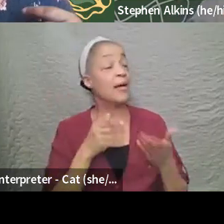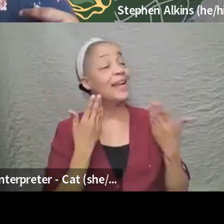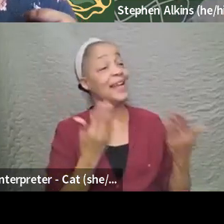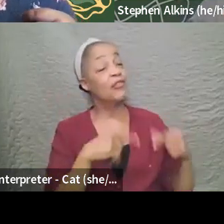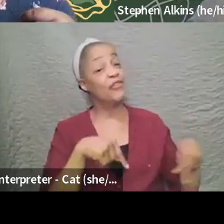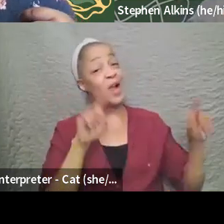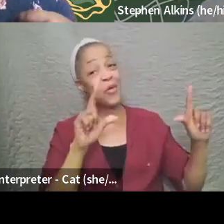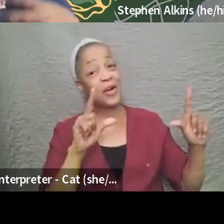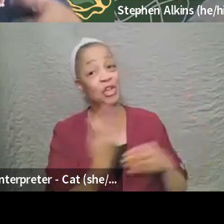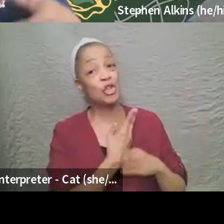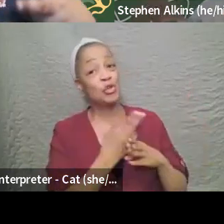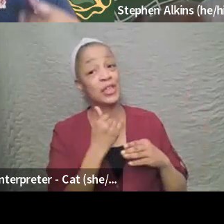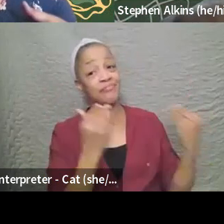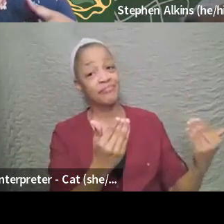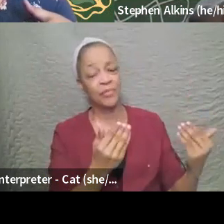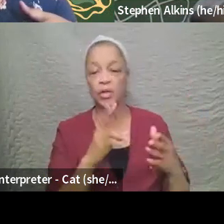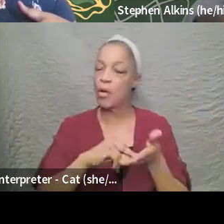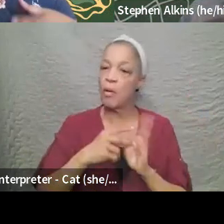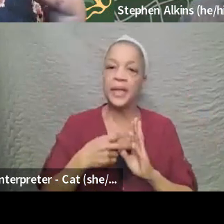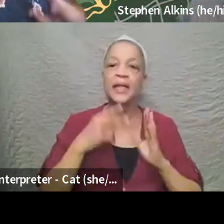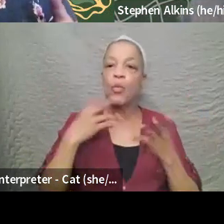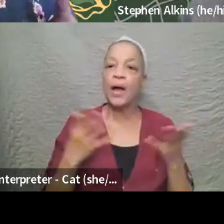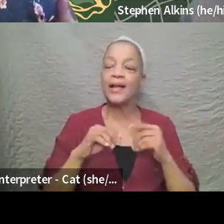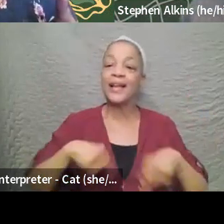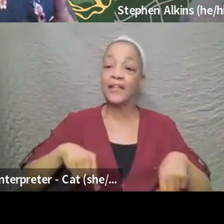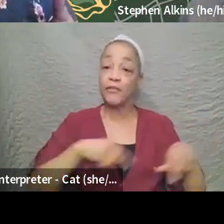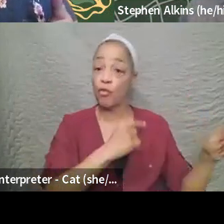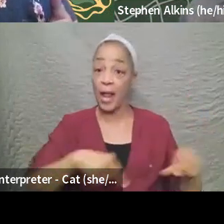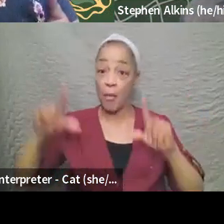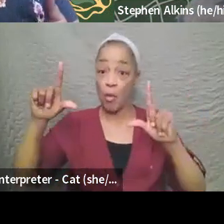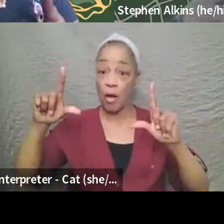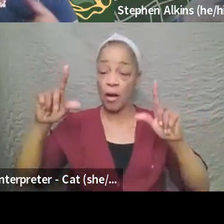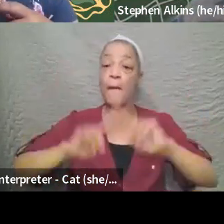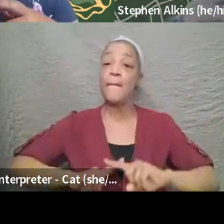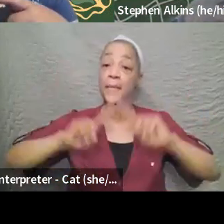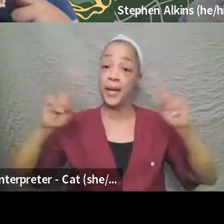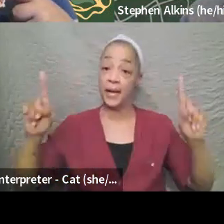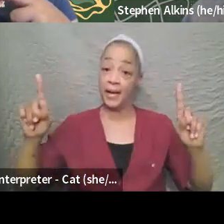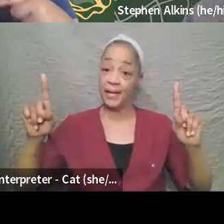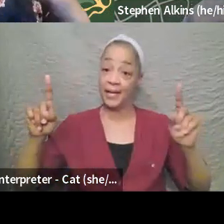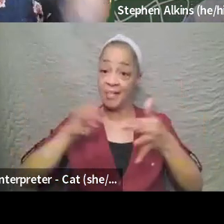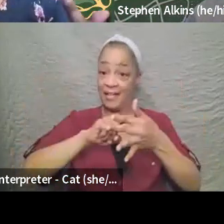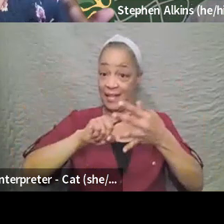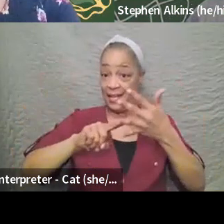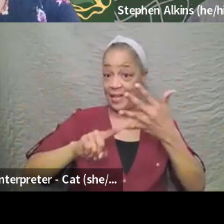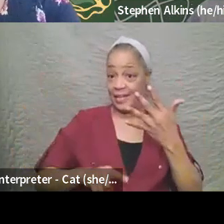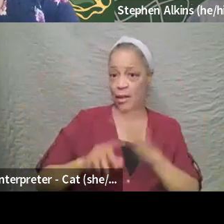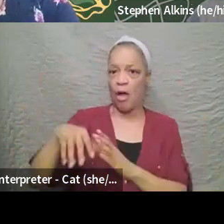it. It's more, here's a framework, but these are the